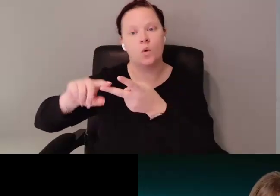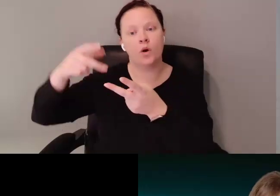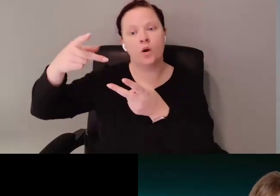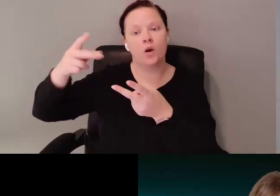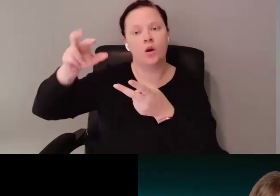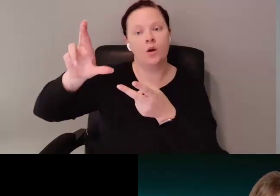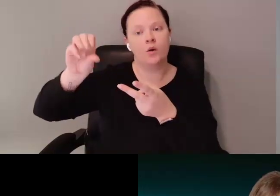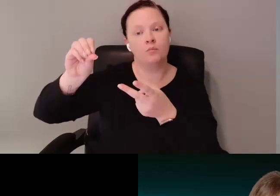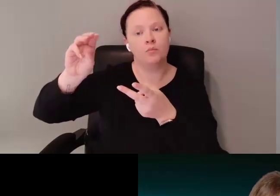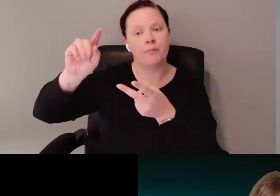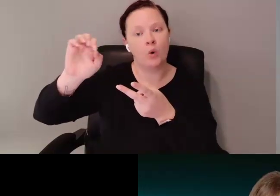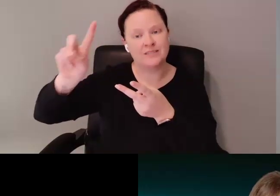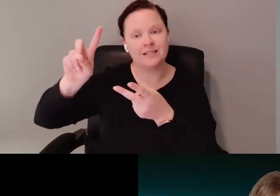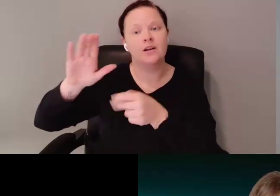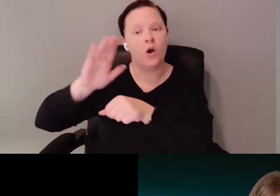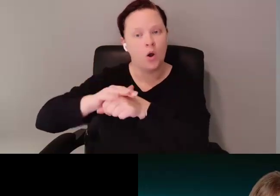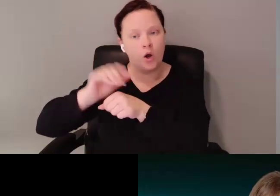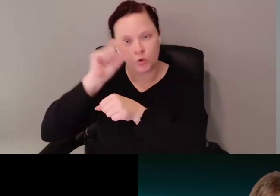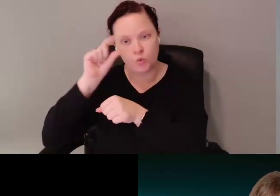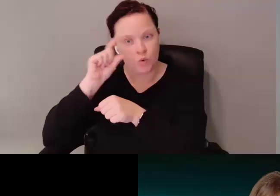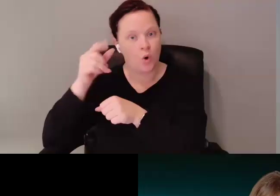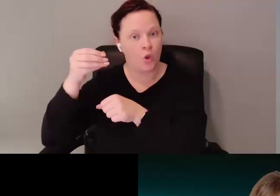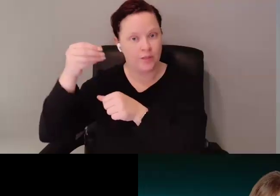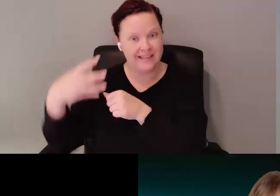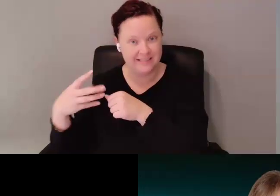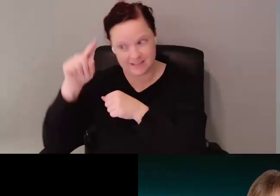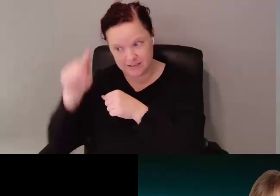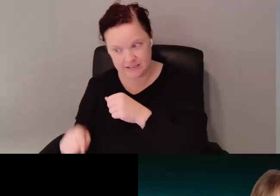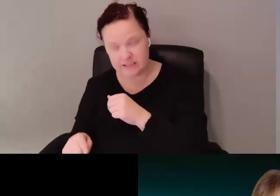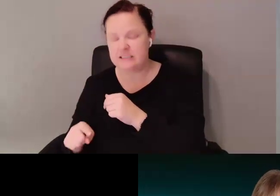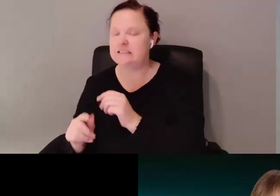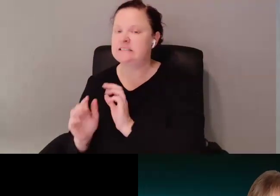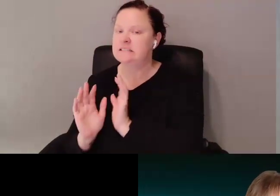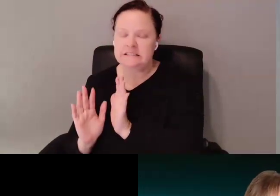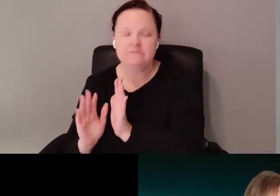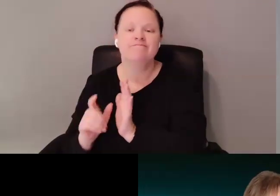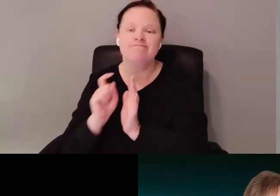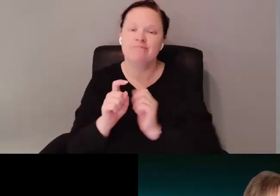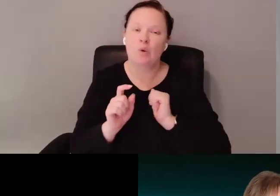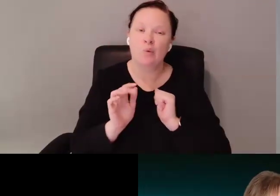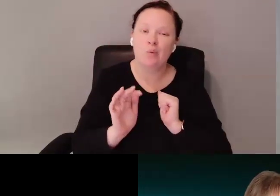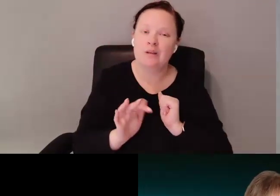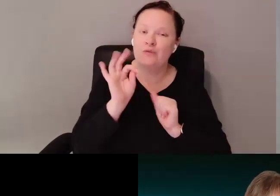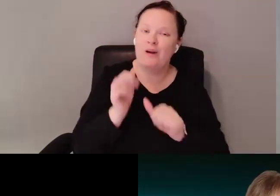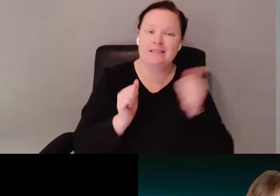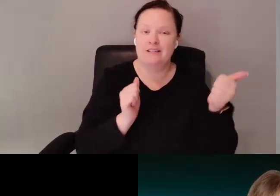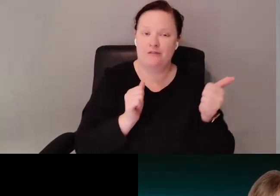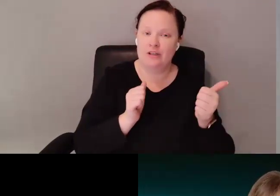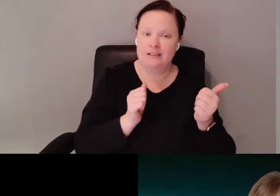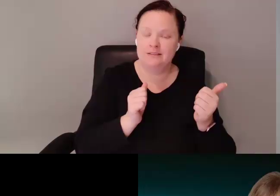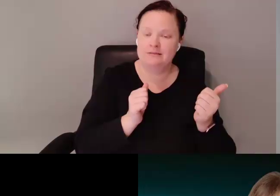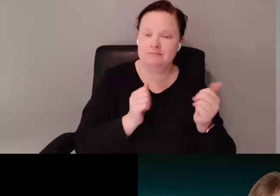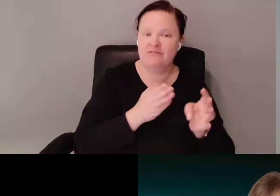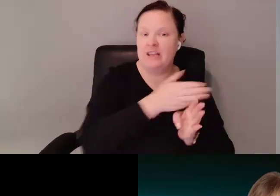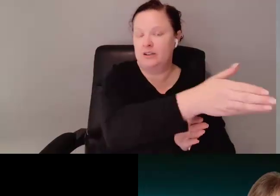competitors, you have to find something a little bit different, because that means if they're paying for Google Ads, that